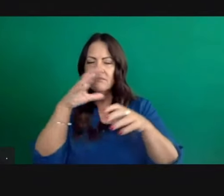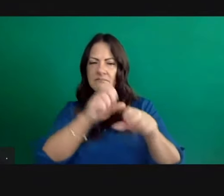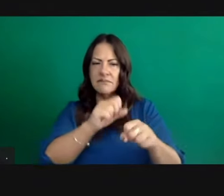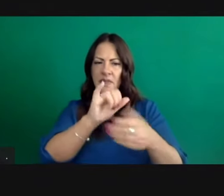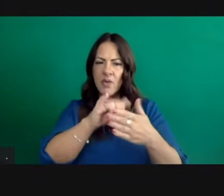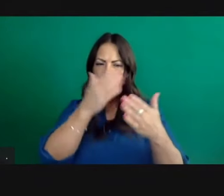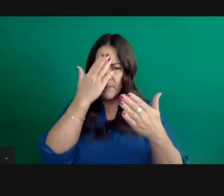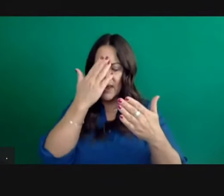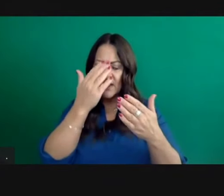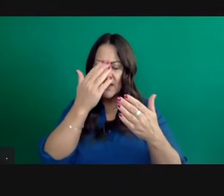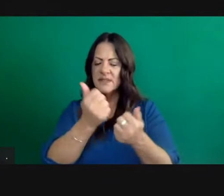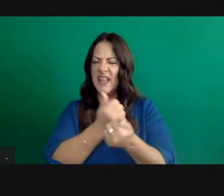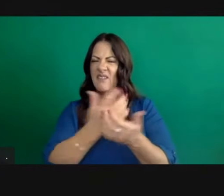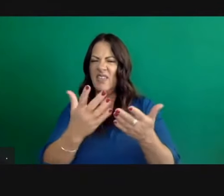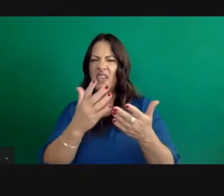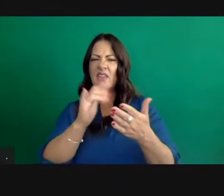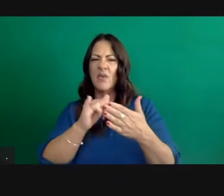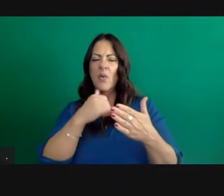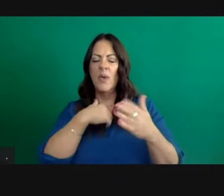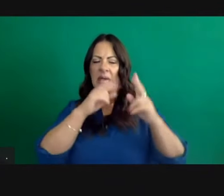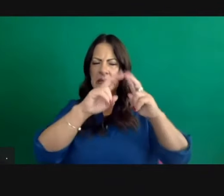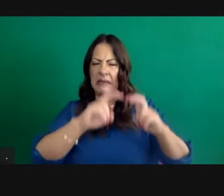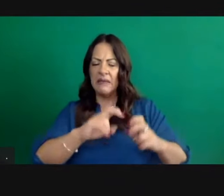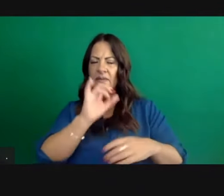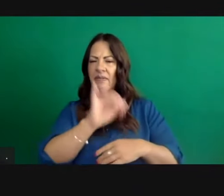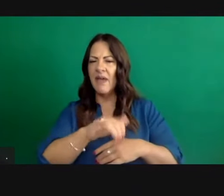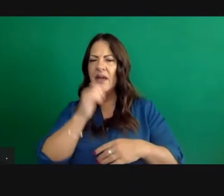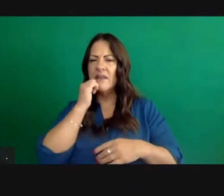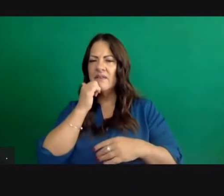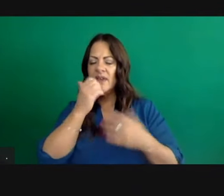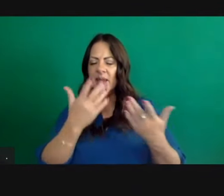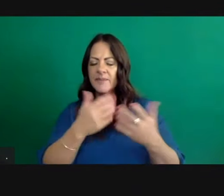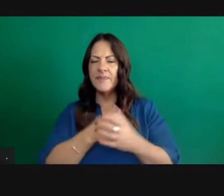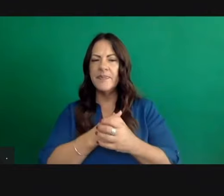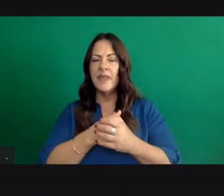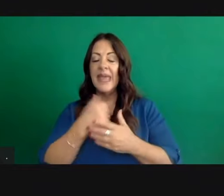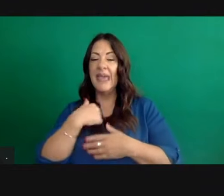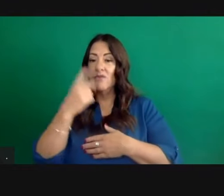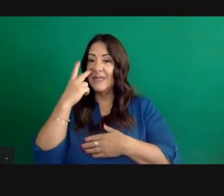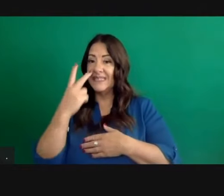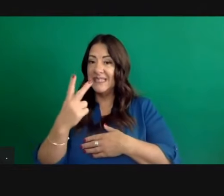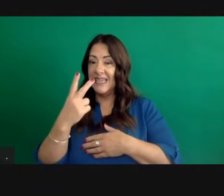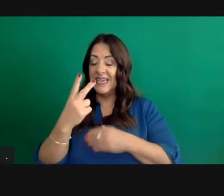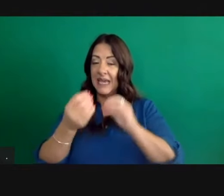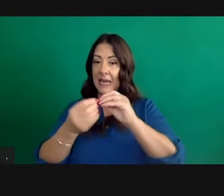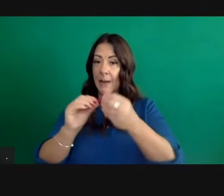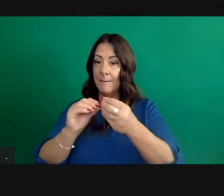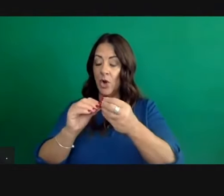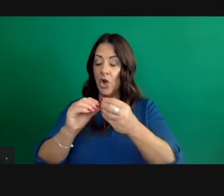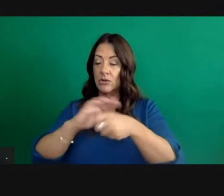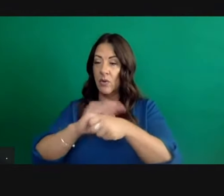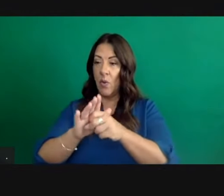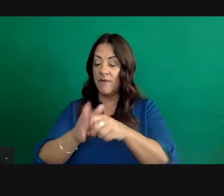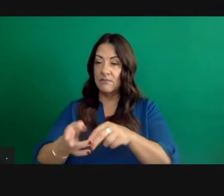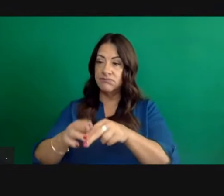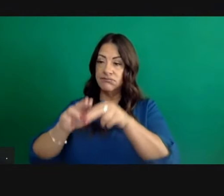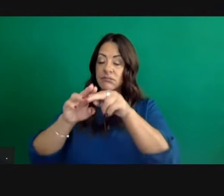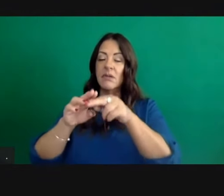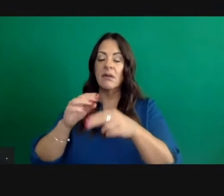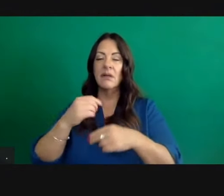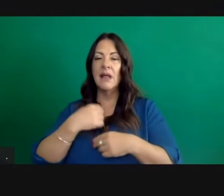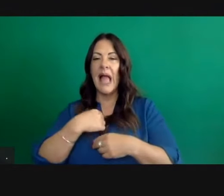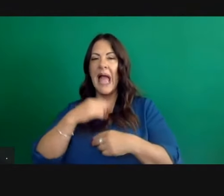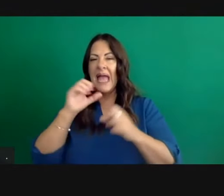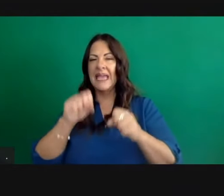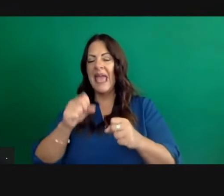earlier, it's a lagging indicator. As cases begin to rise, I can almost predict 3.5